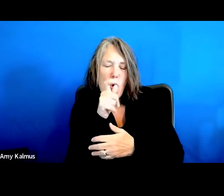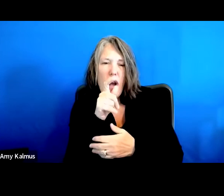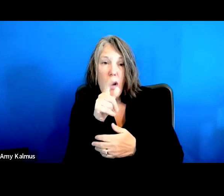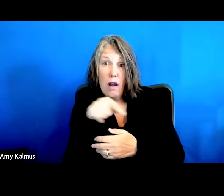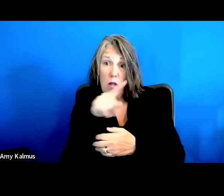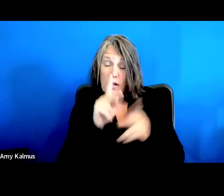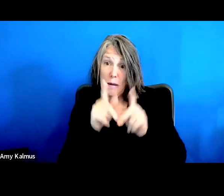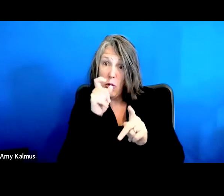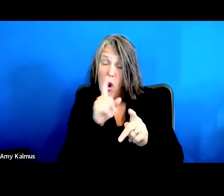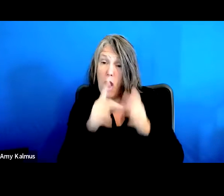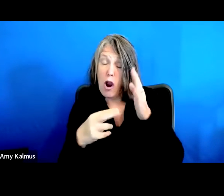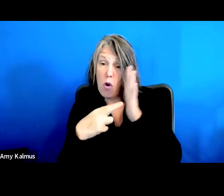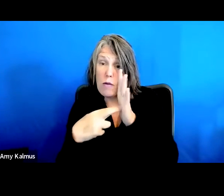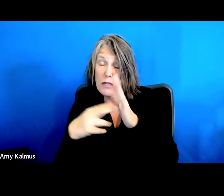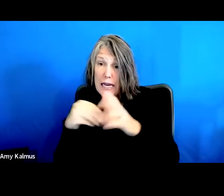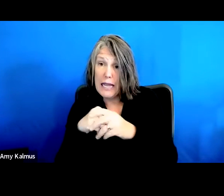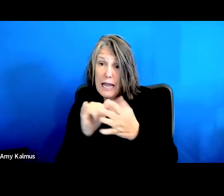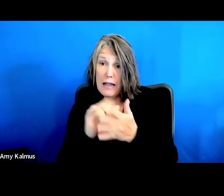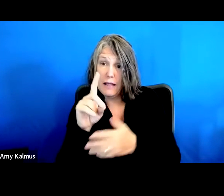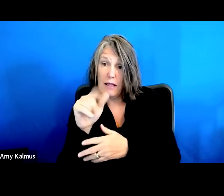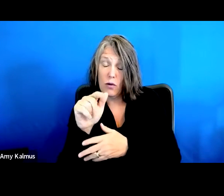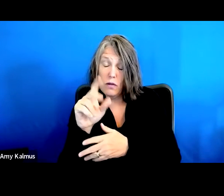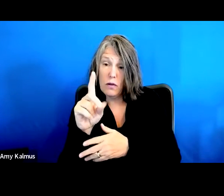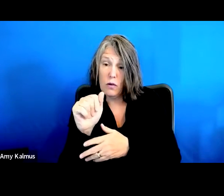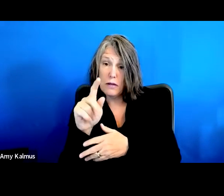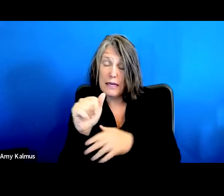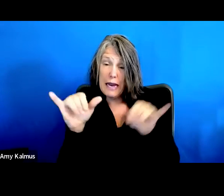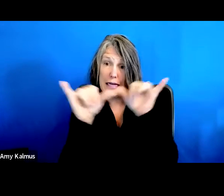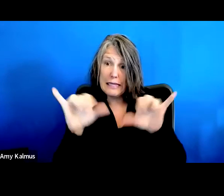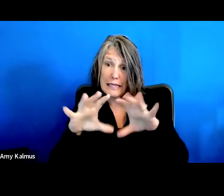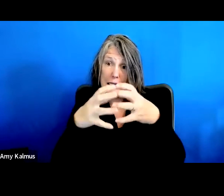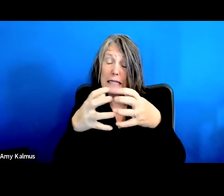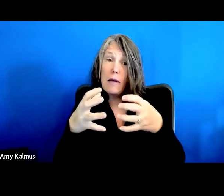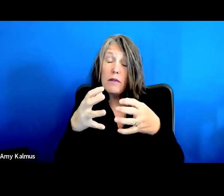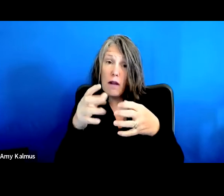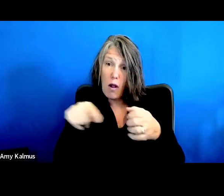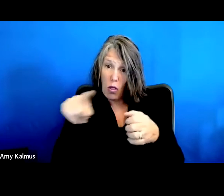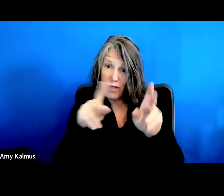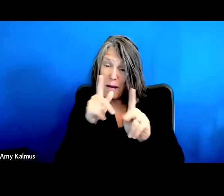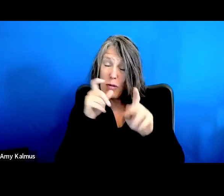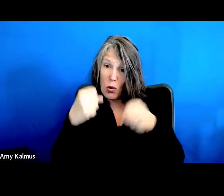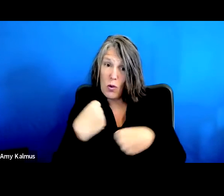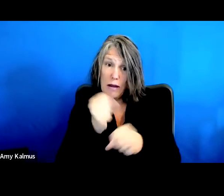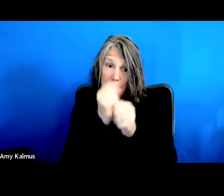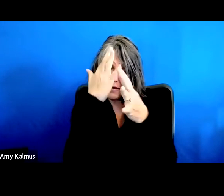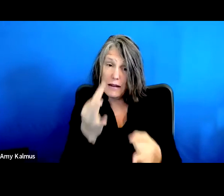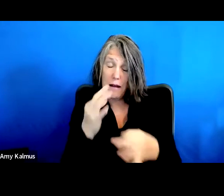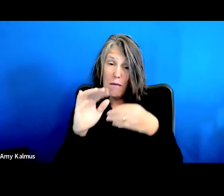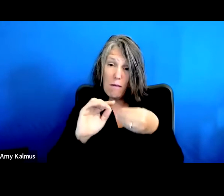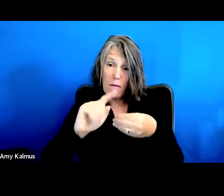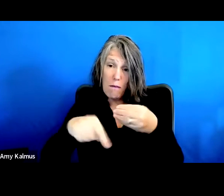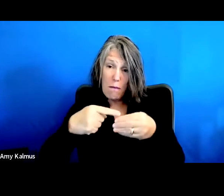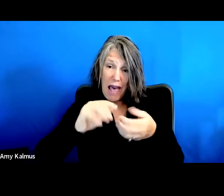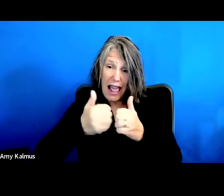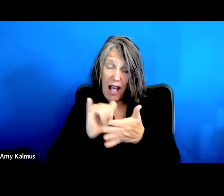who are being represented in those data systems the ones who are able to make the decisions about how those questions are